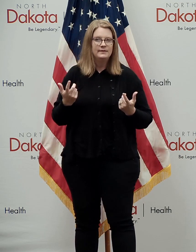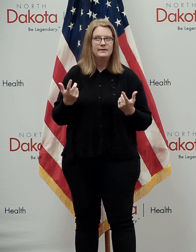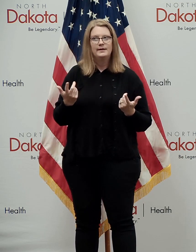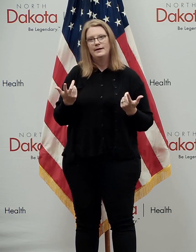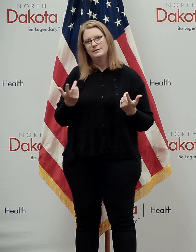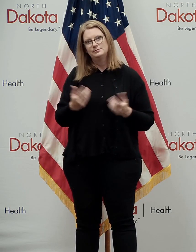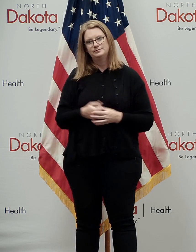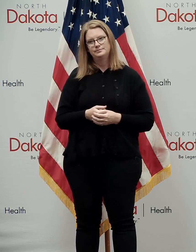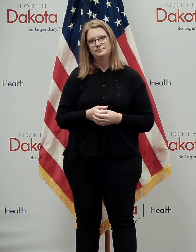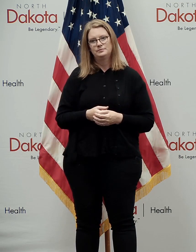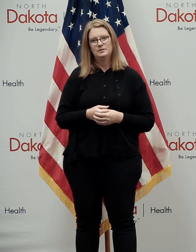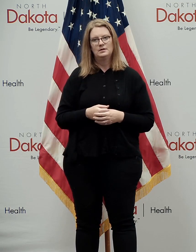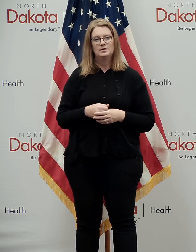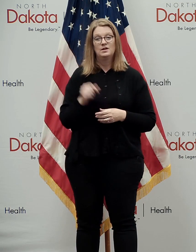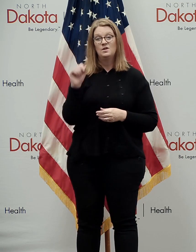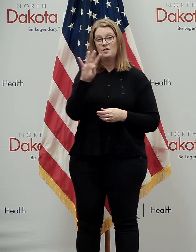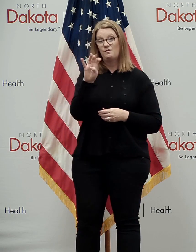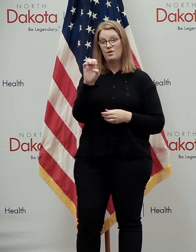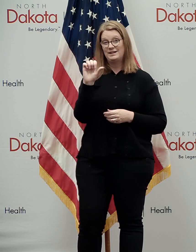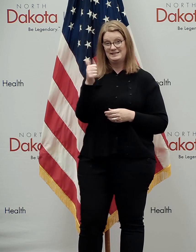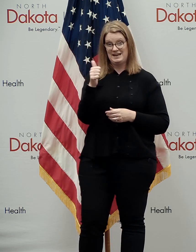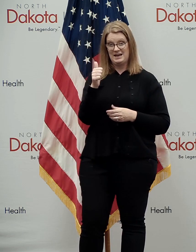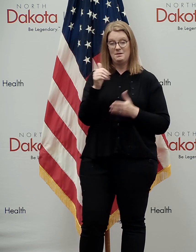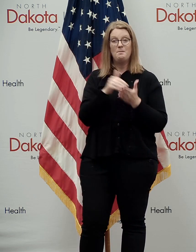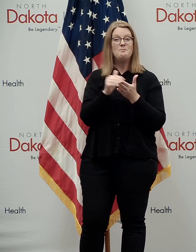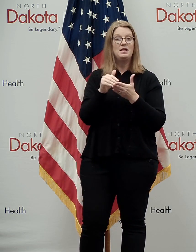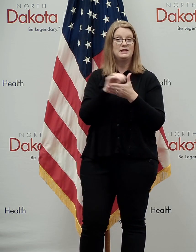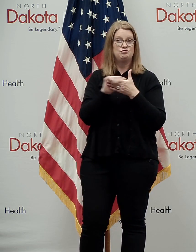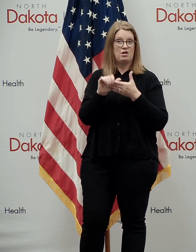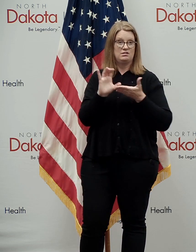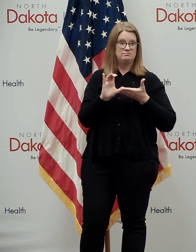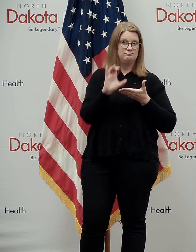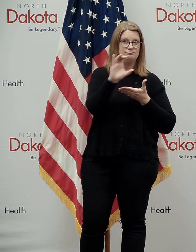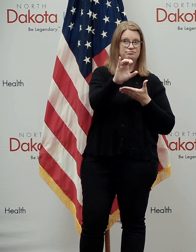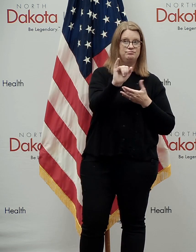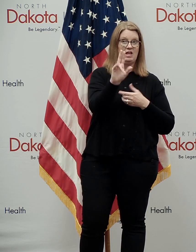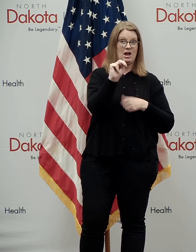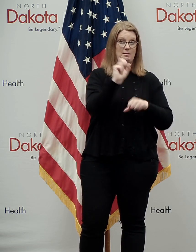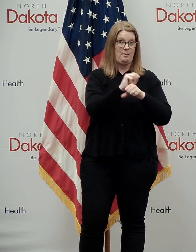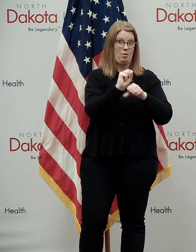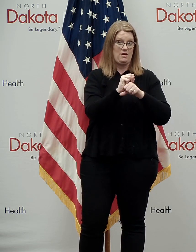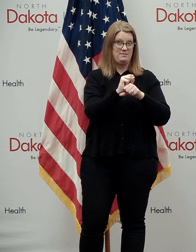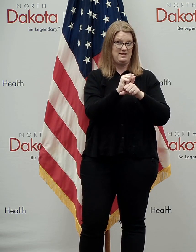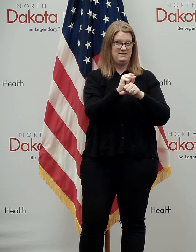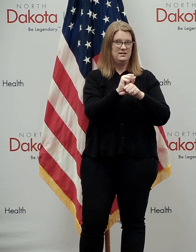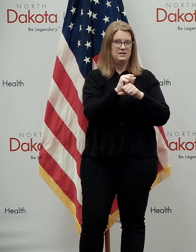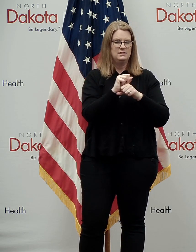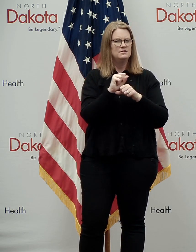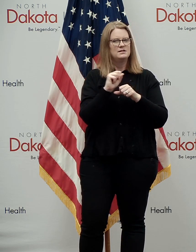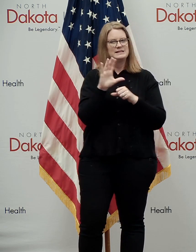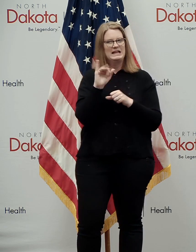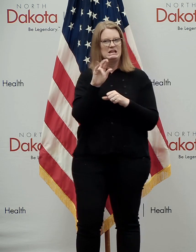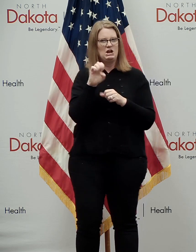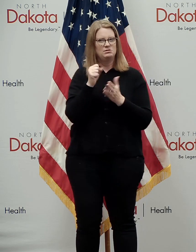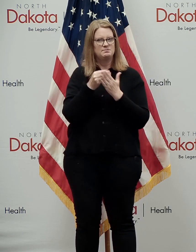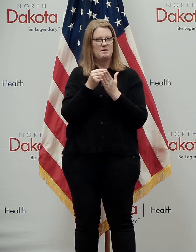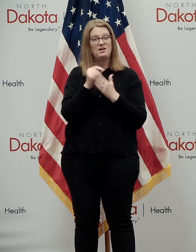we've already put $410 million, the Coronavirus Relief Fund, into the unemployment fund. And so again, in some